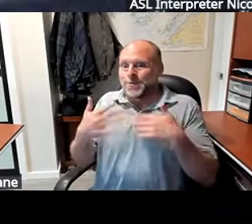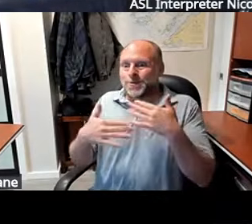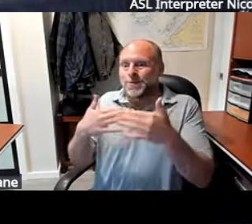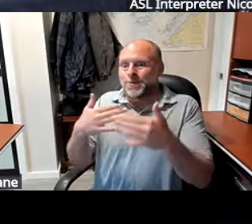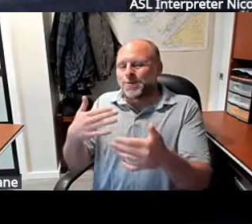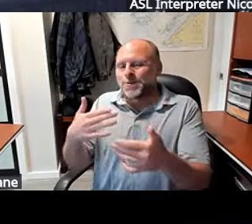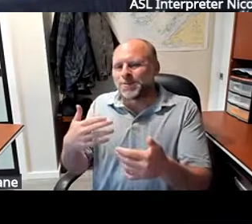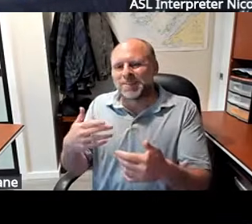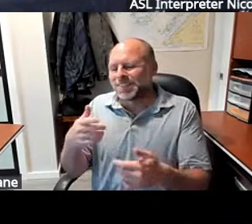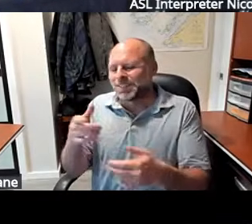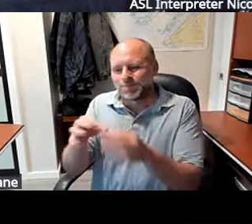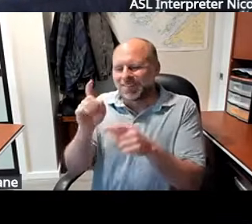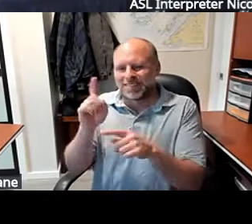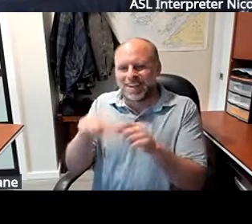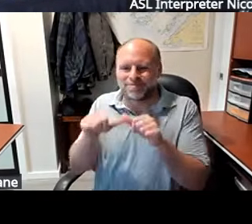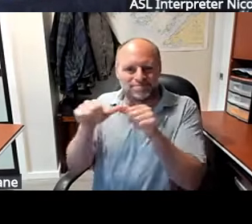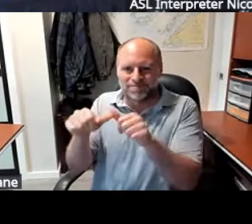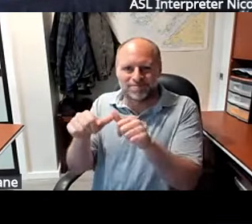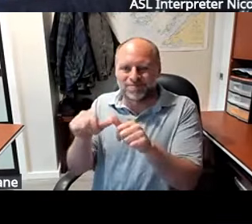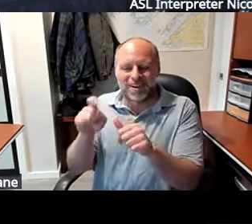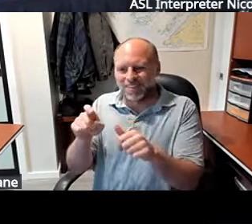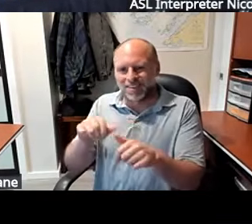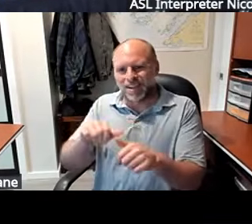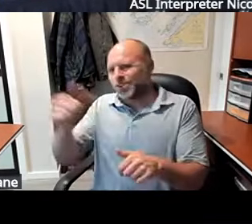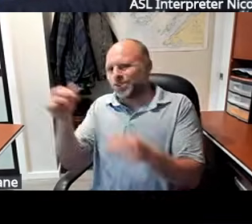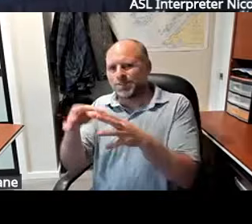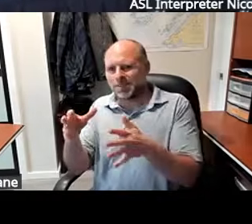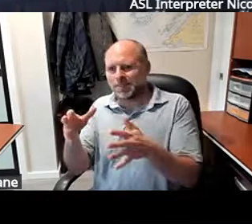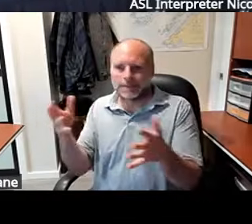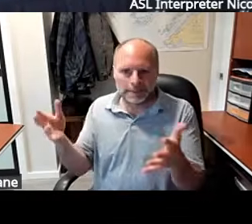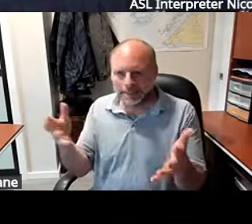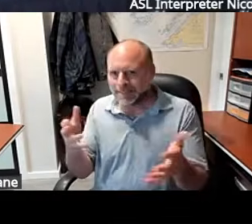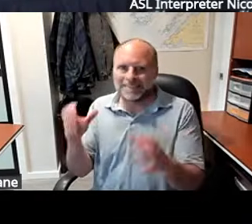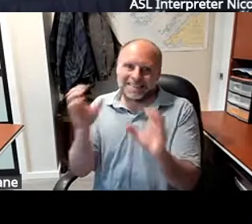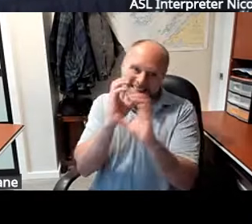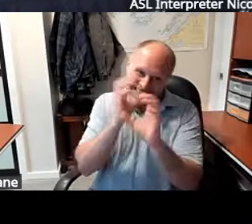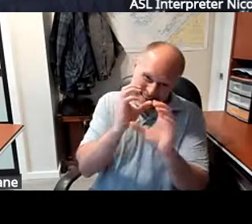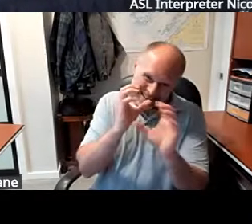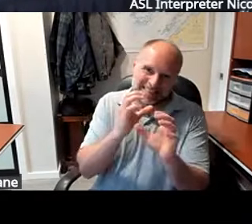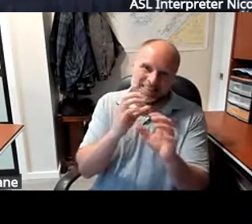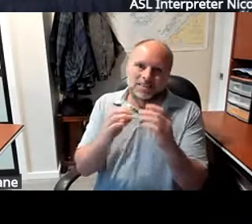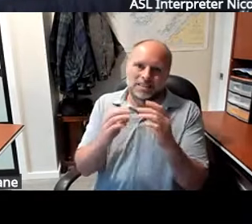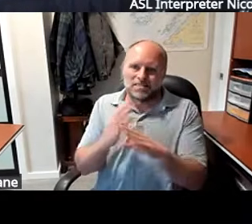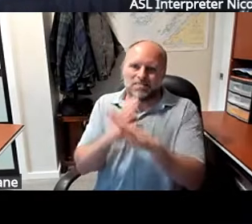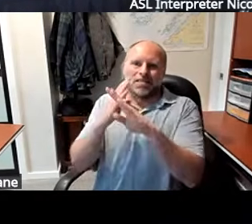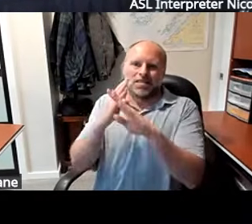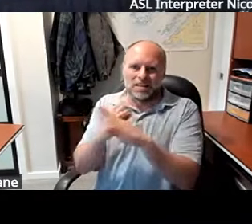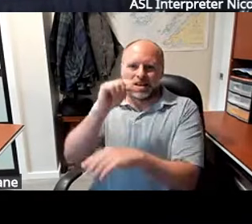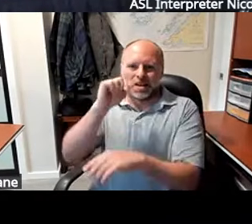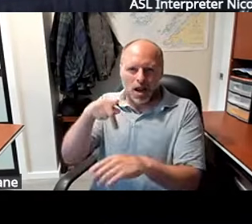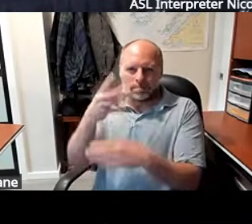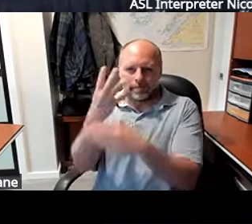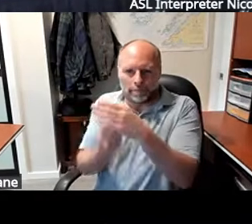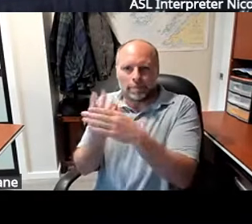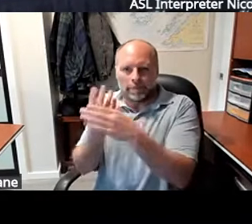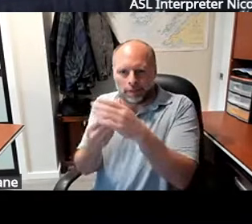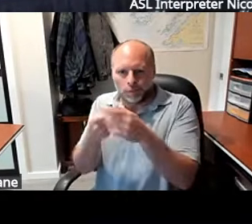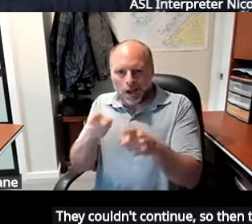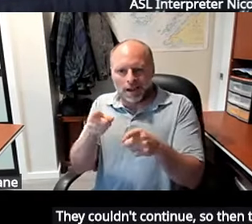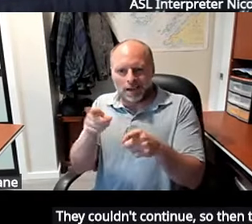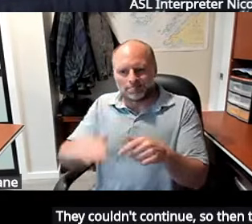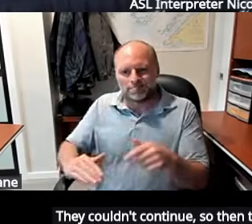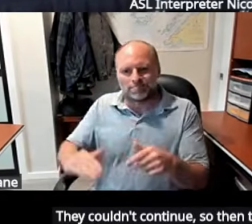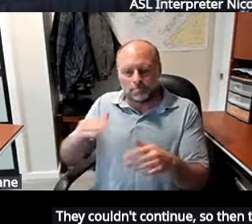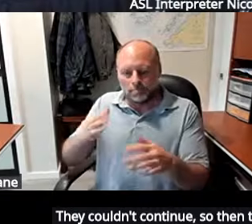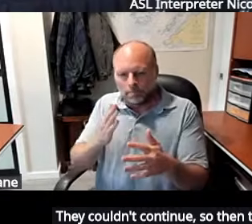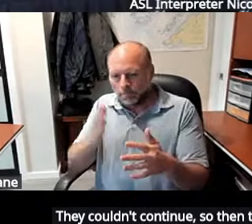contract. So we were excited to have the interpreter for a while, but they couldn't continue. So then they had to switch to another interpreter. They had to look for